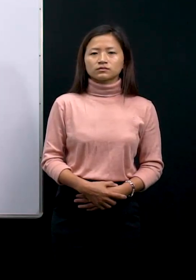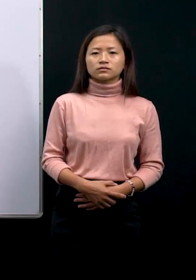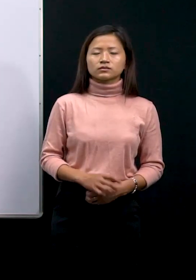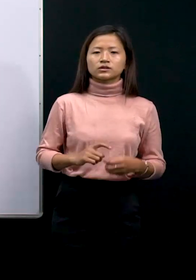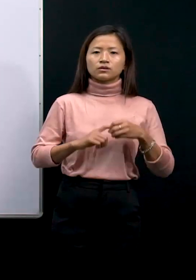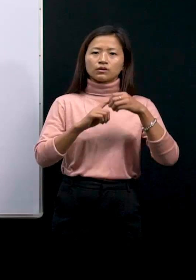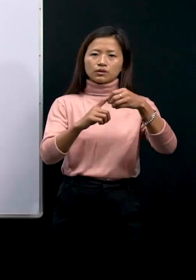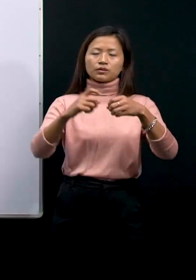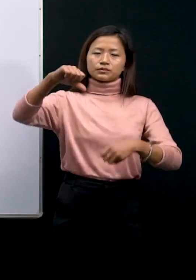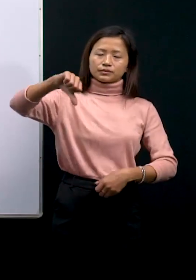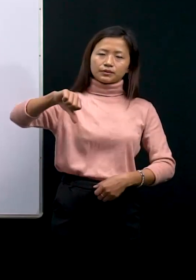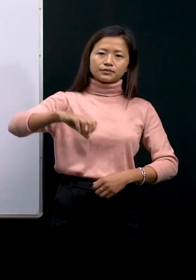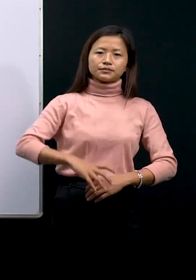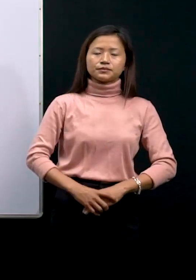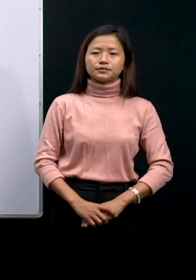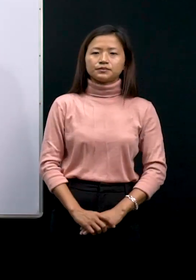Question number 9 will go.